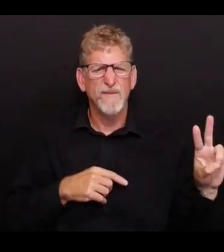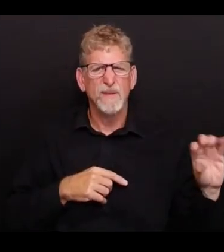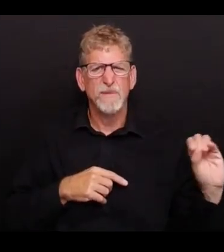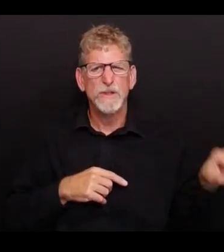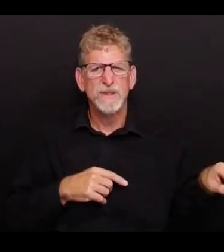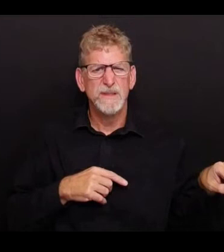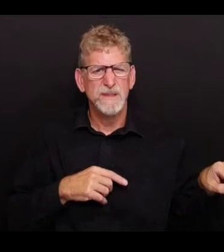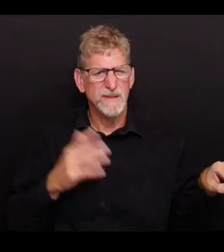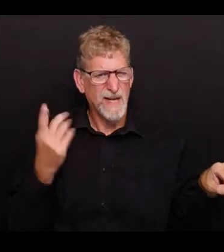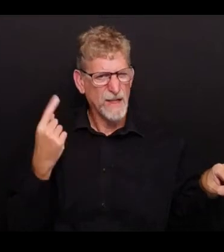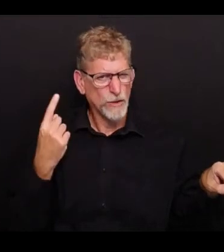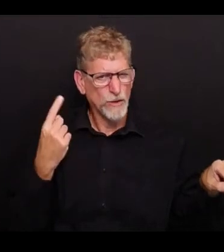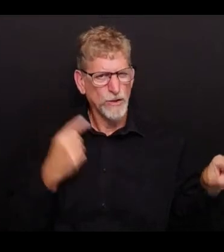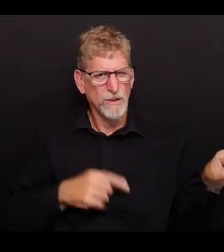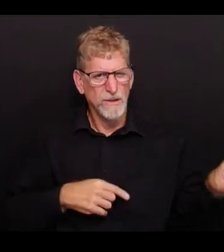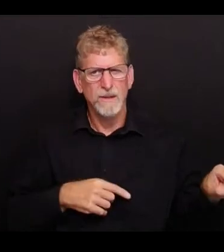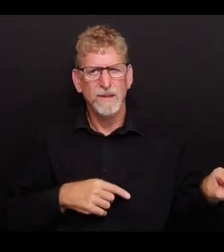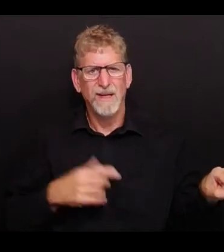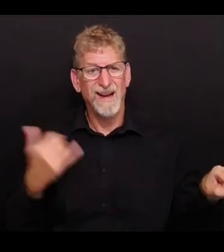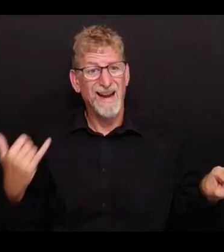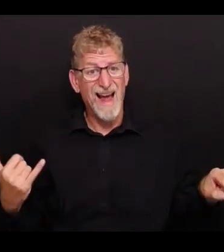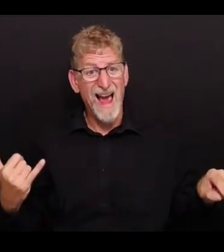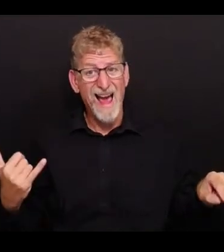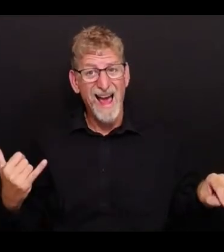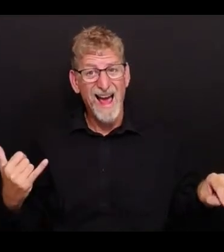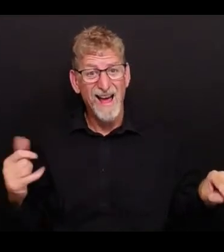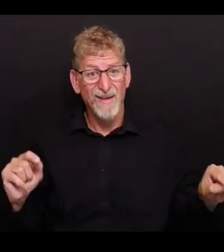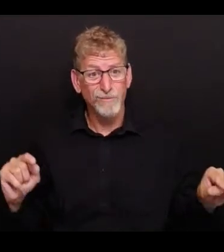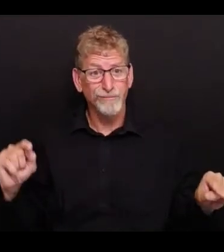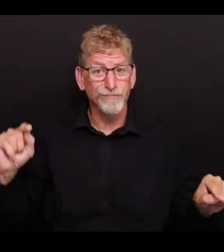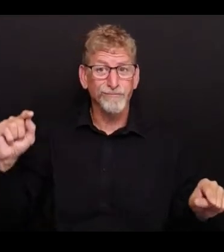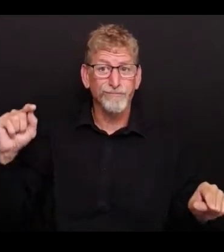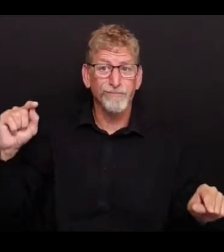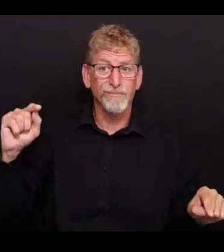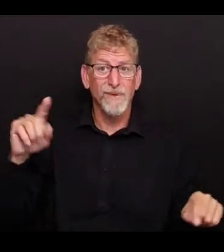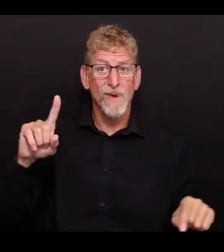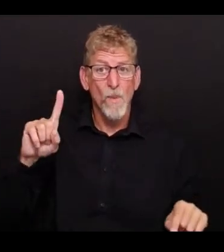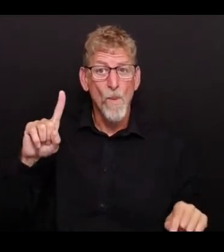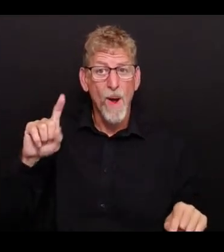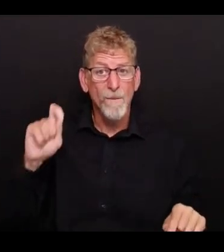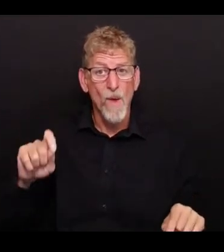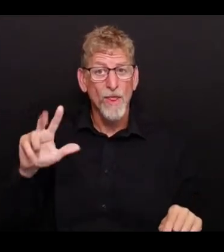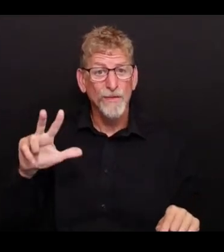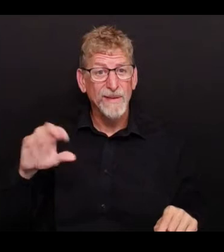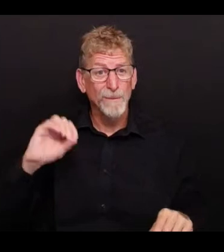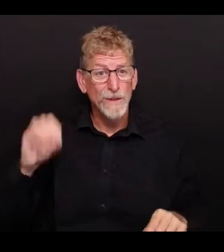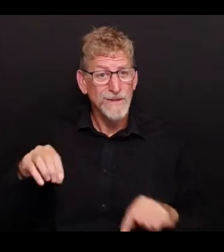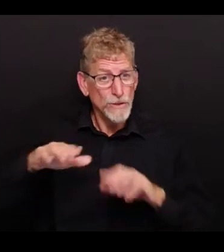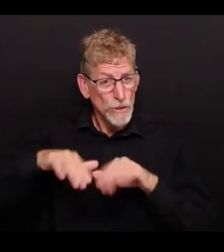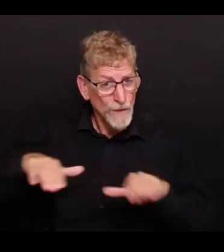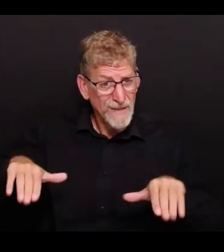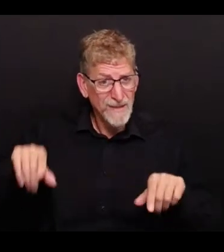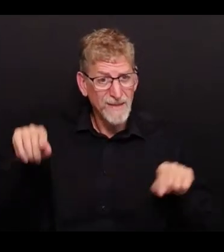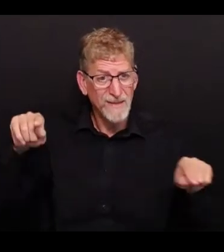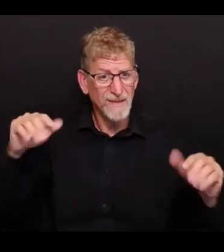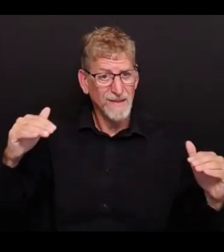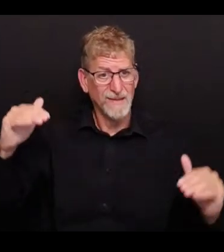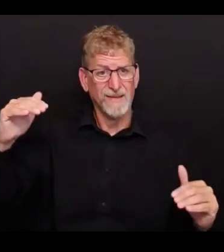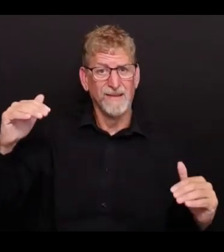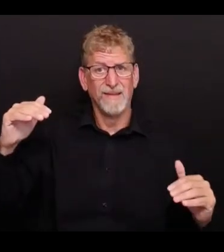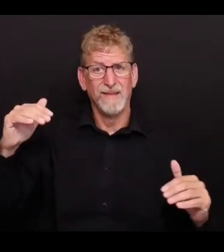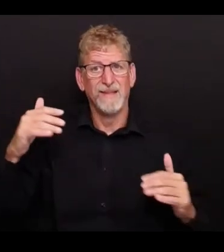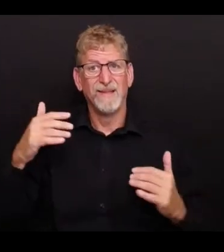and now this fall we're seeing about 1.3%. So the good news is that still is